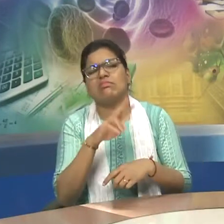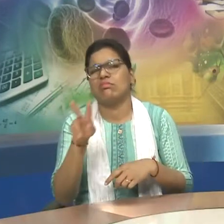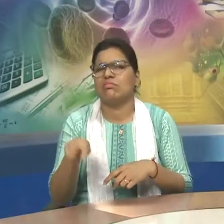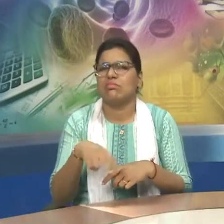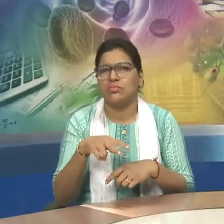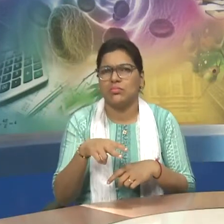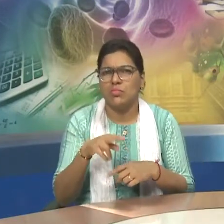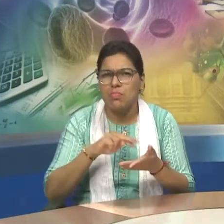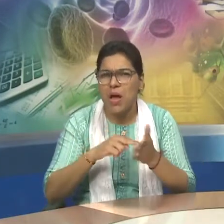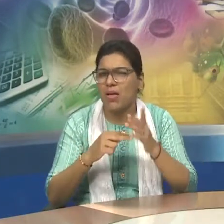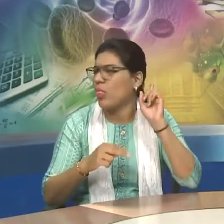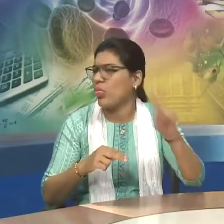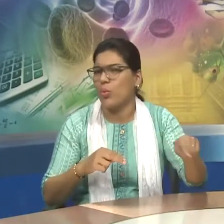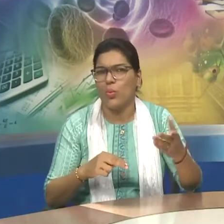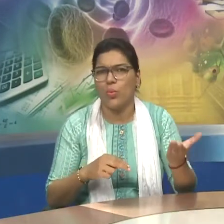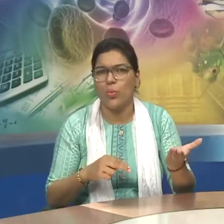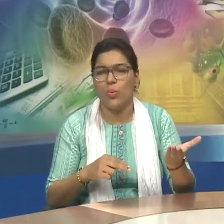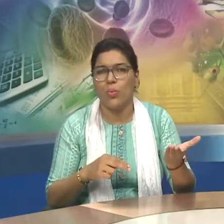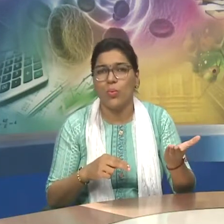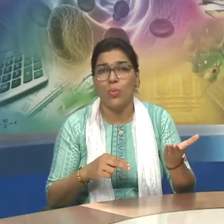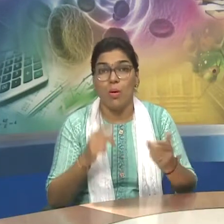is ignored.